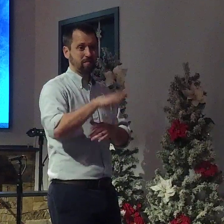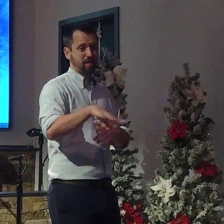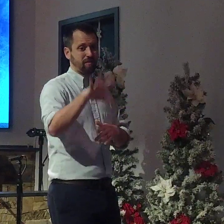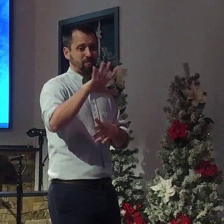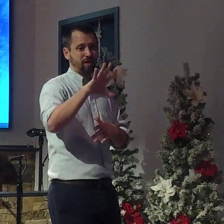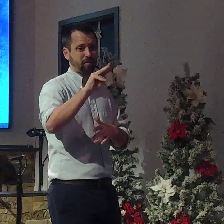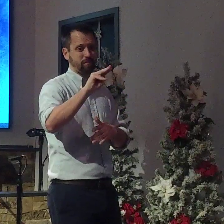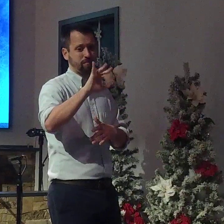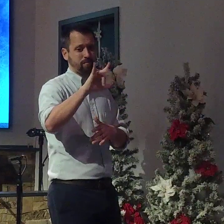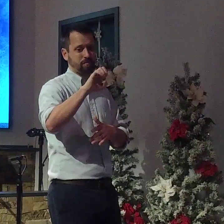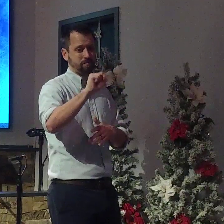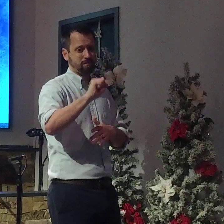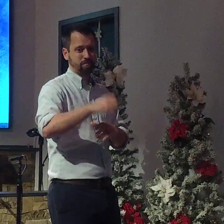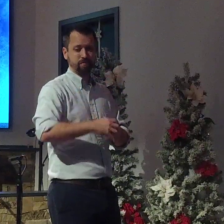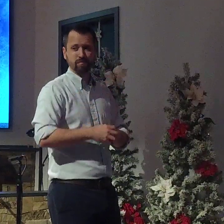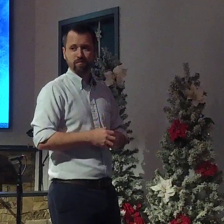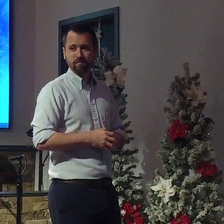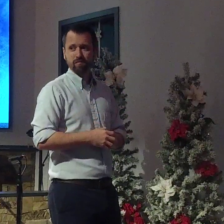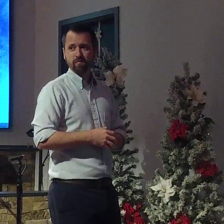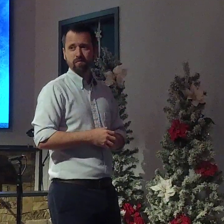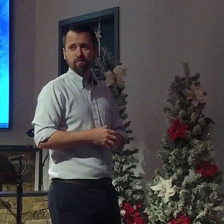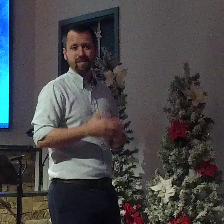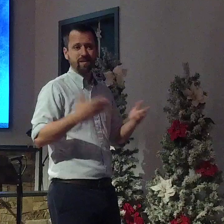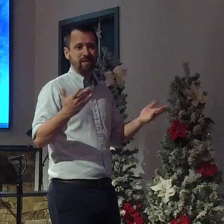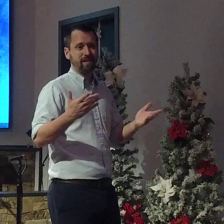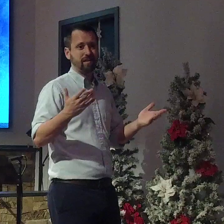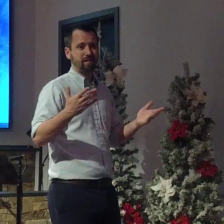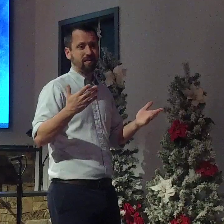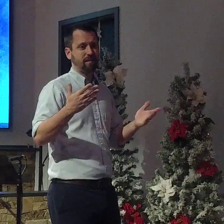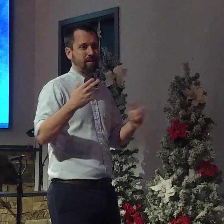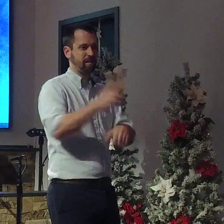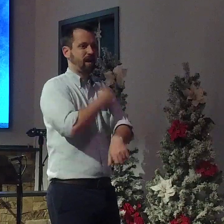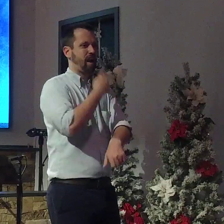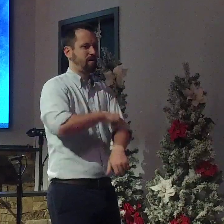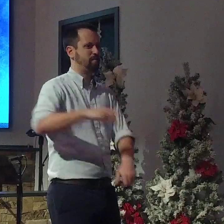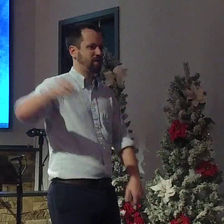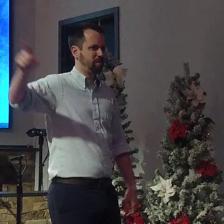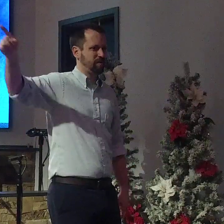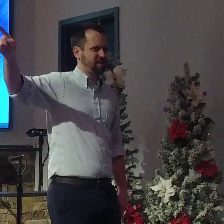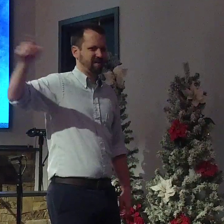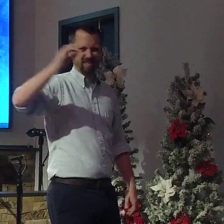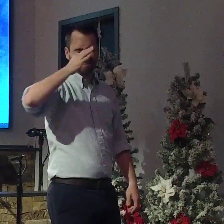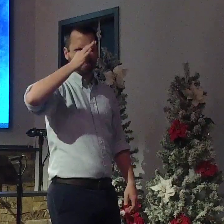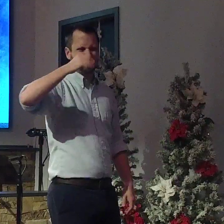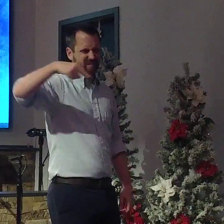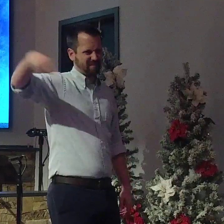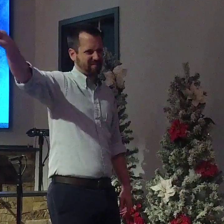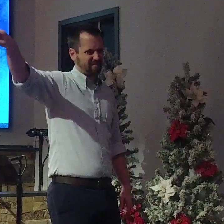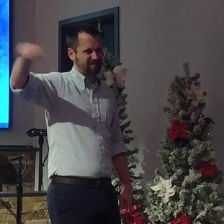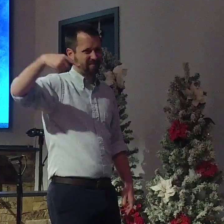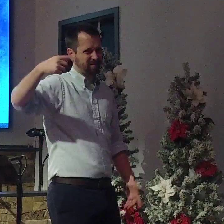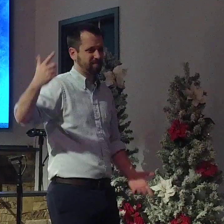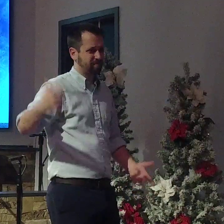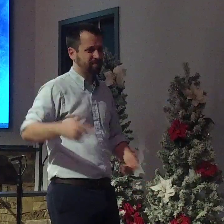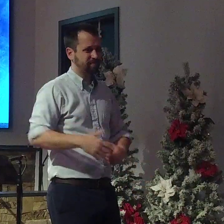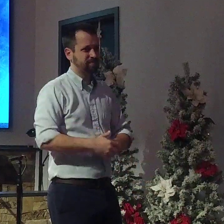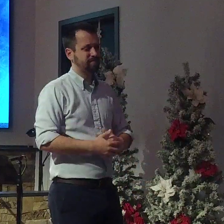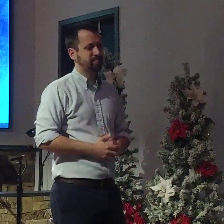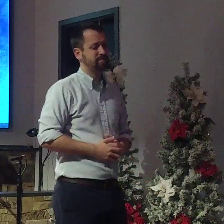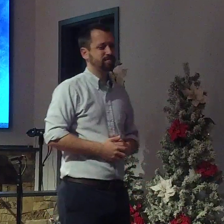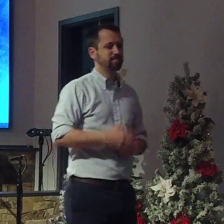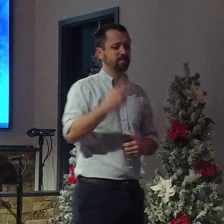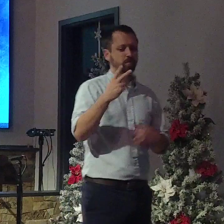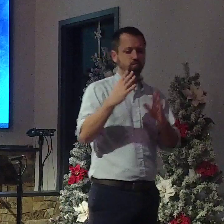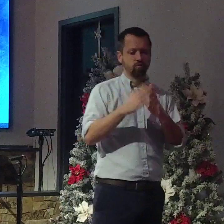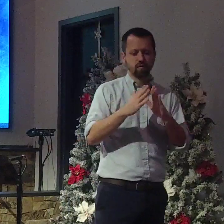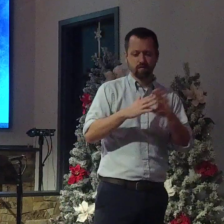days in the past would be the future ruler of all of Israel. And again, we know who